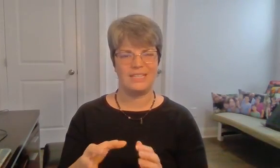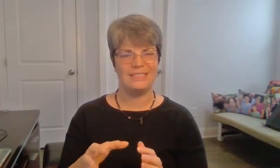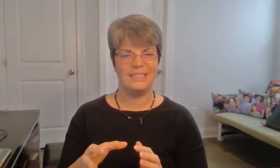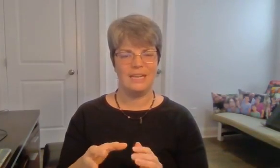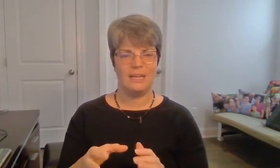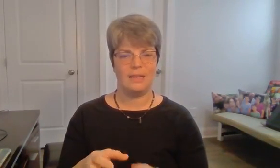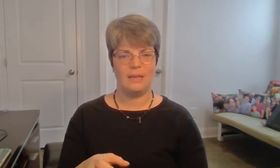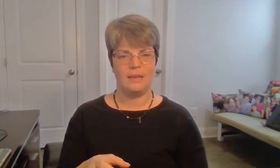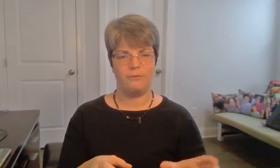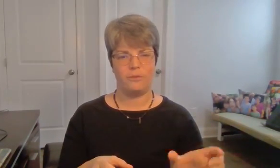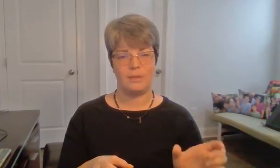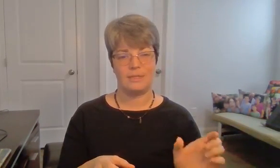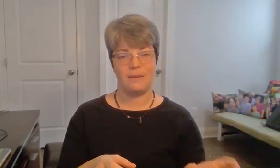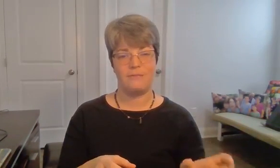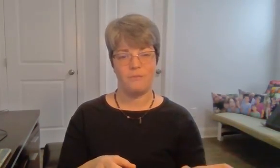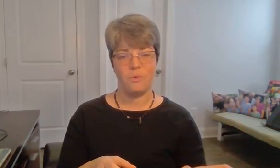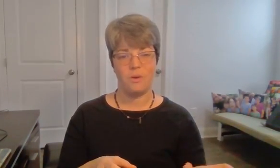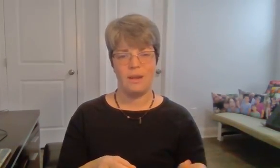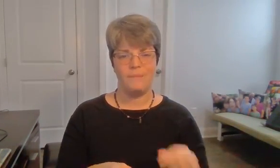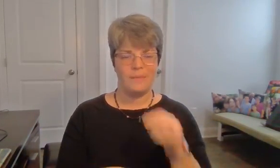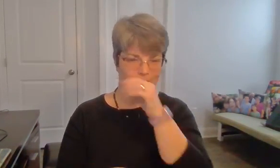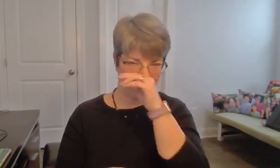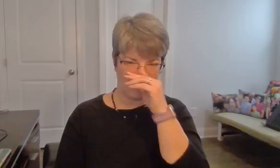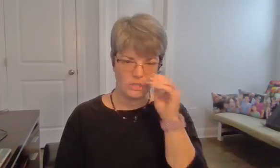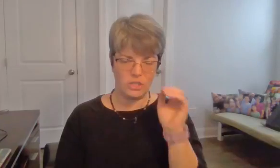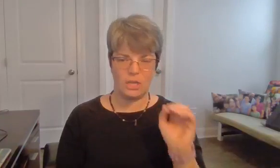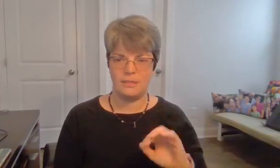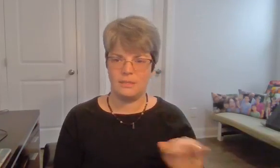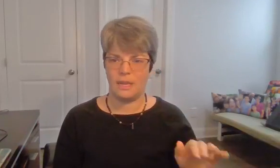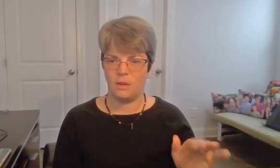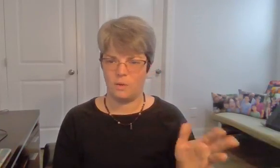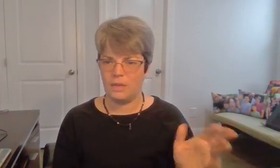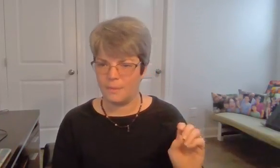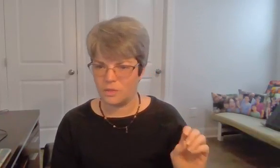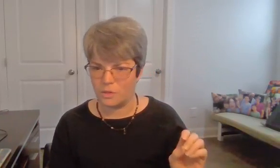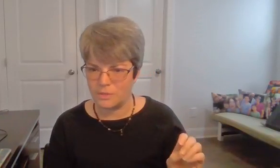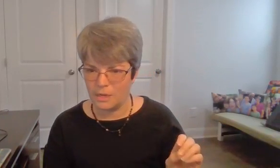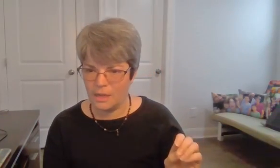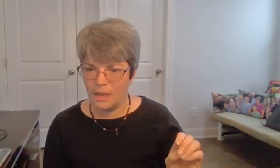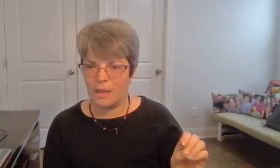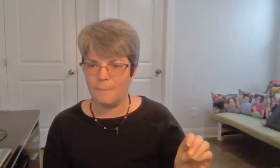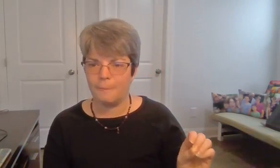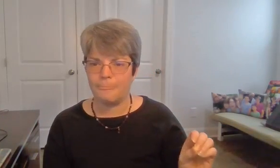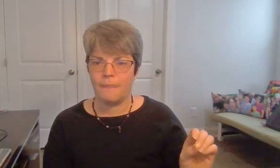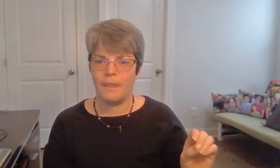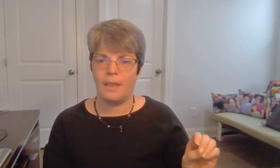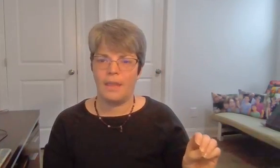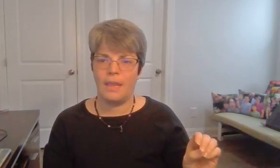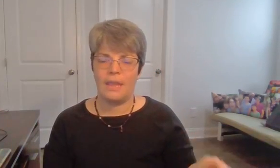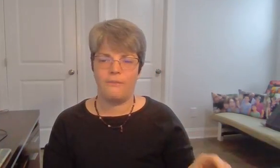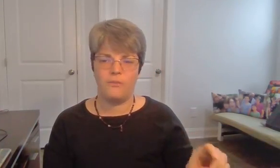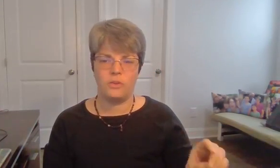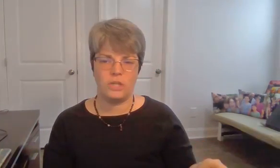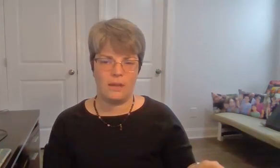connection for the sign for more. If she's just signing, or he, I'm not sure, I'm sorry. If your child